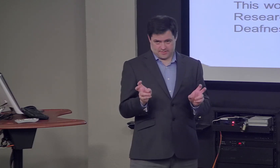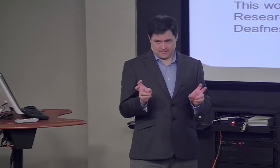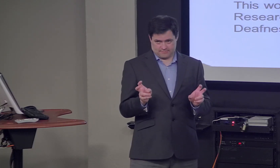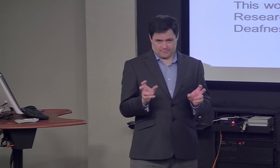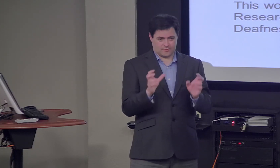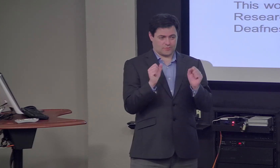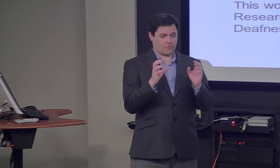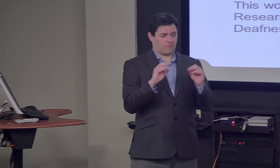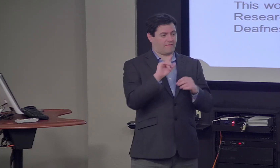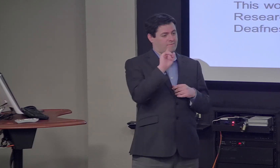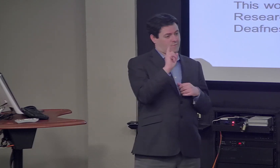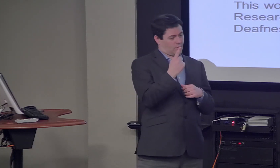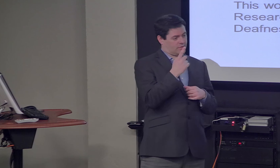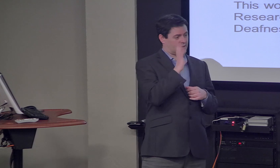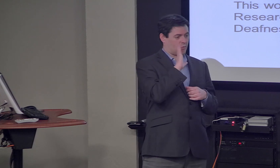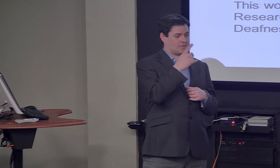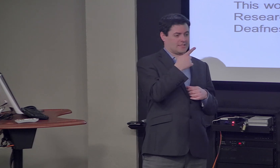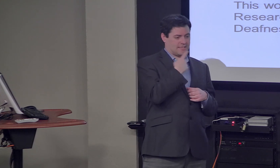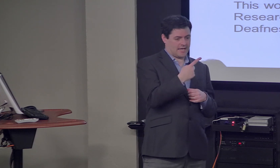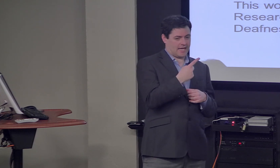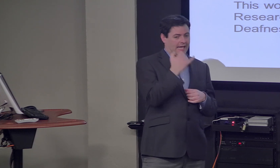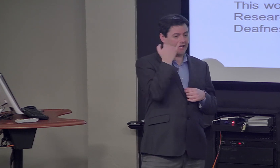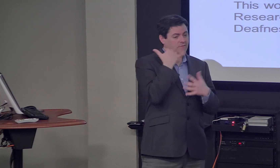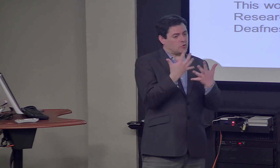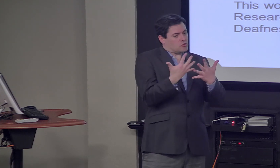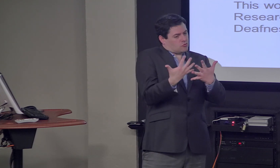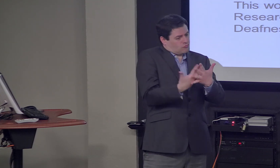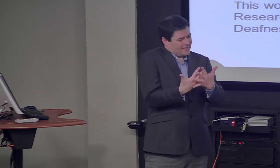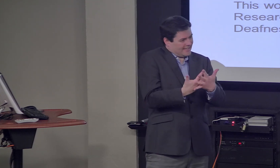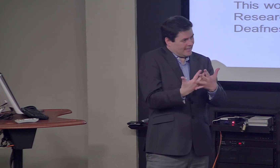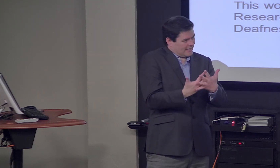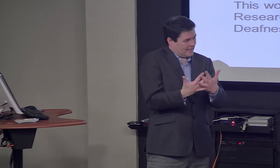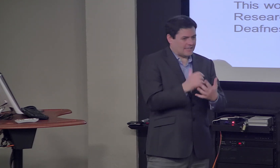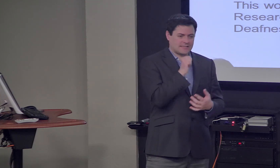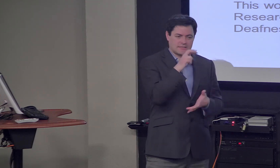tools, typically they're driven by particular topics. So first it's going to say,